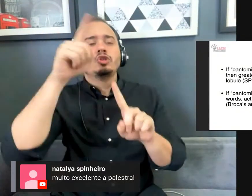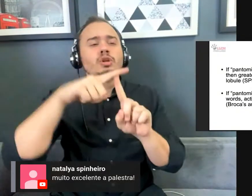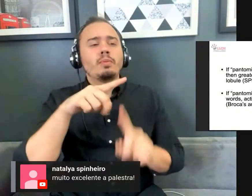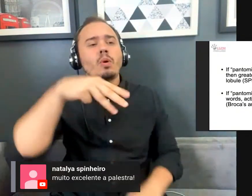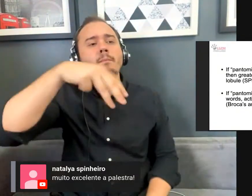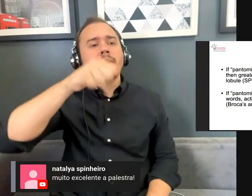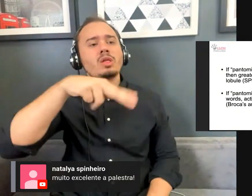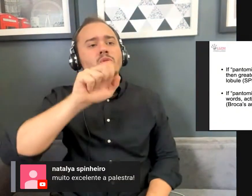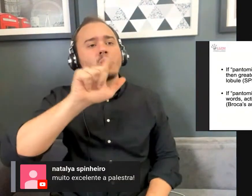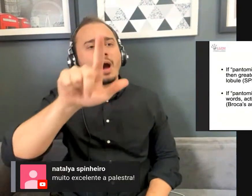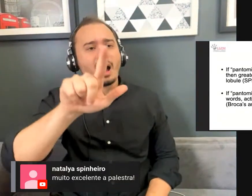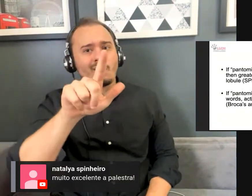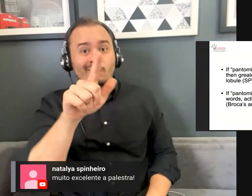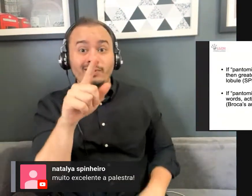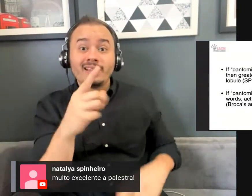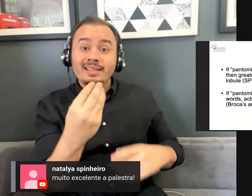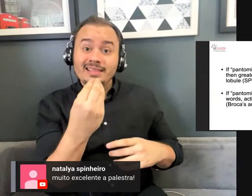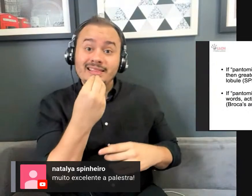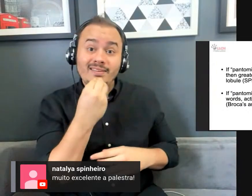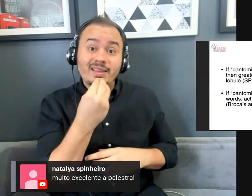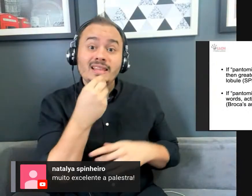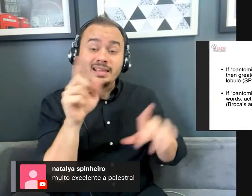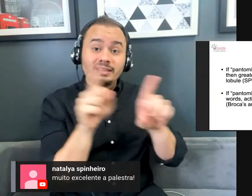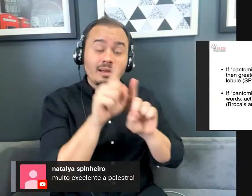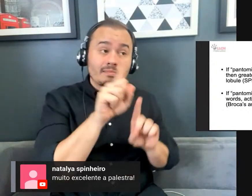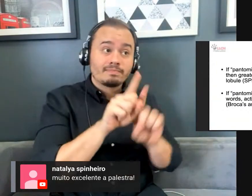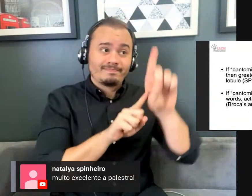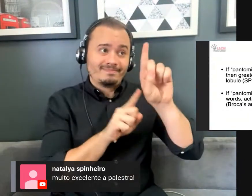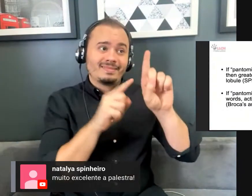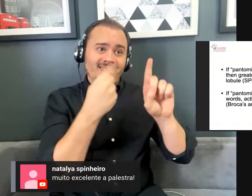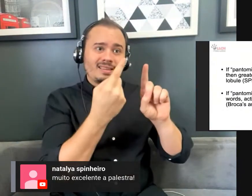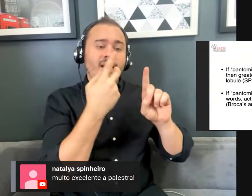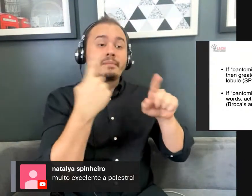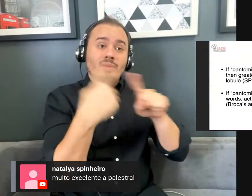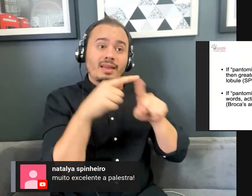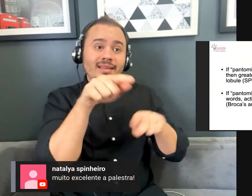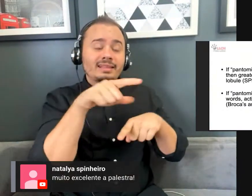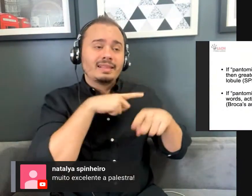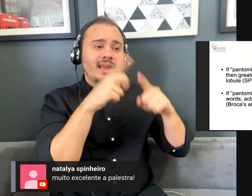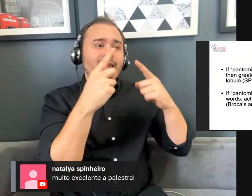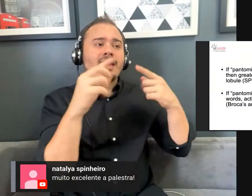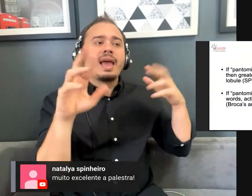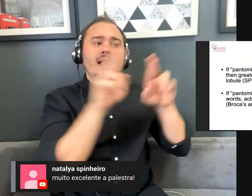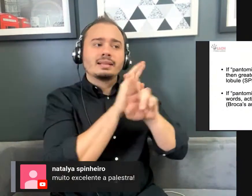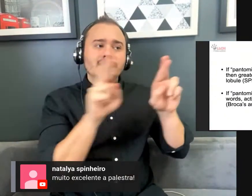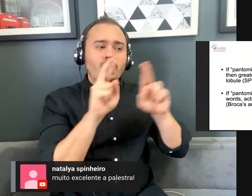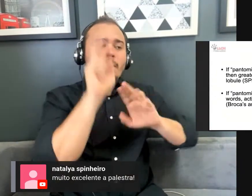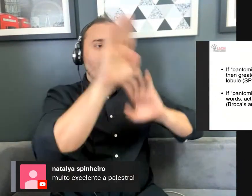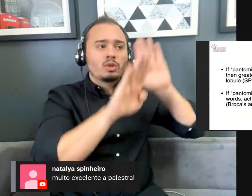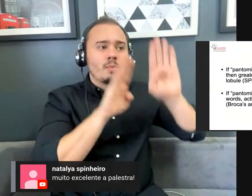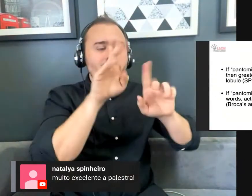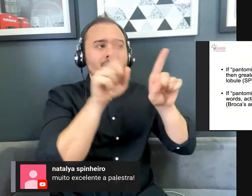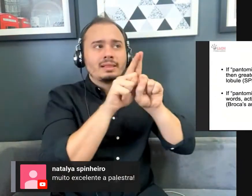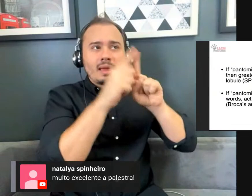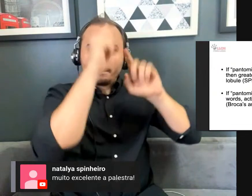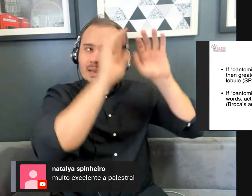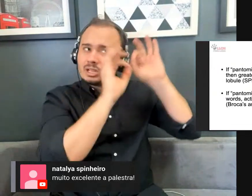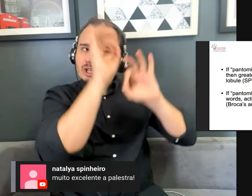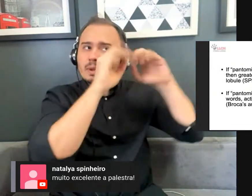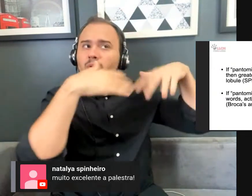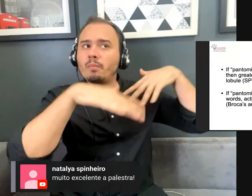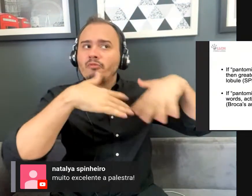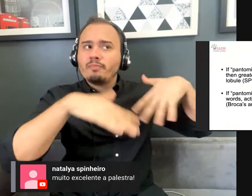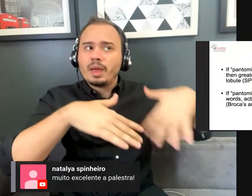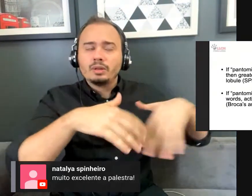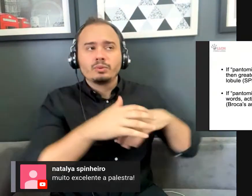because they're engaging these regions that are involved in pantomime motor planning production. On the other hand, if pantomimic